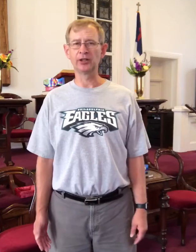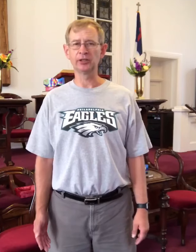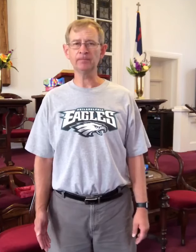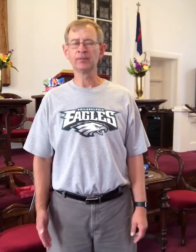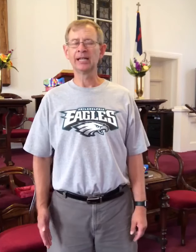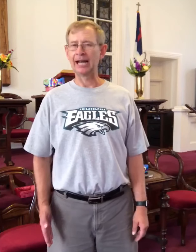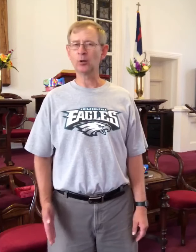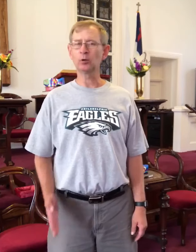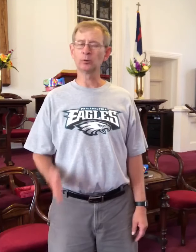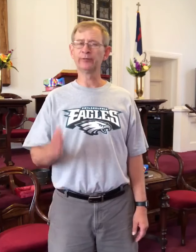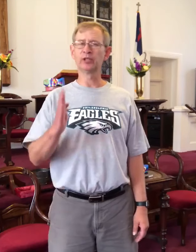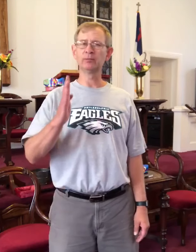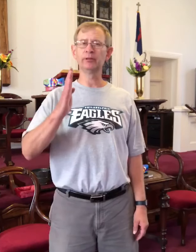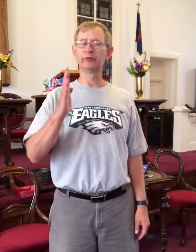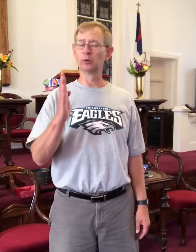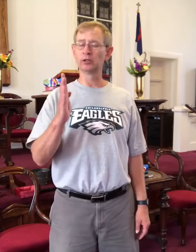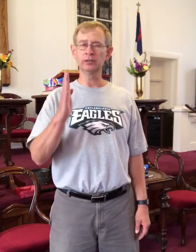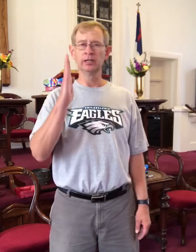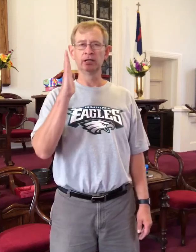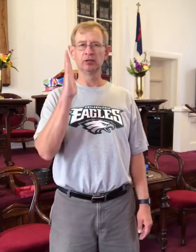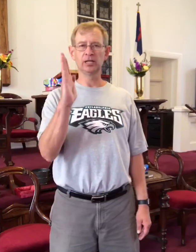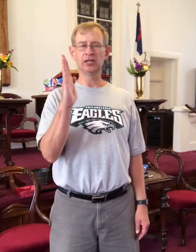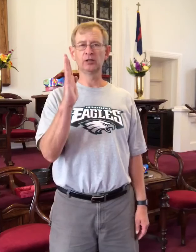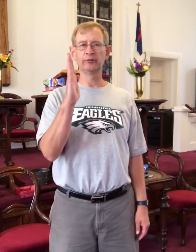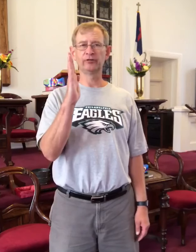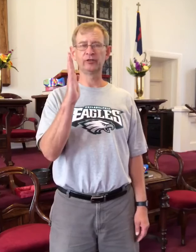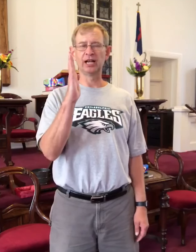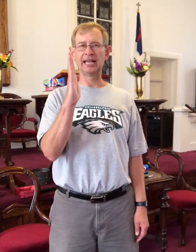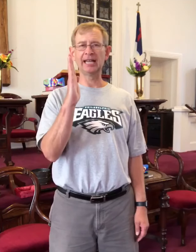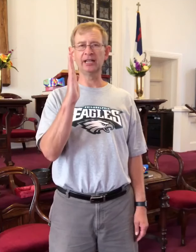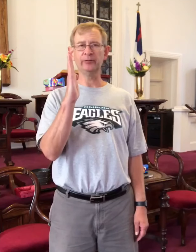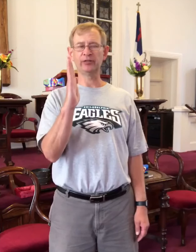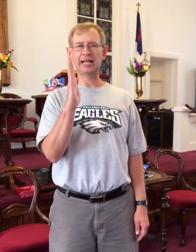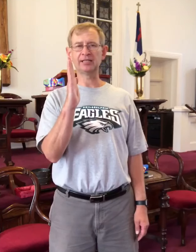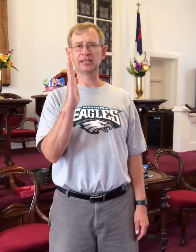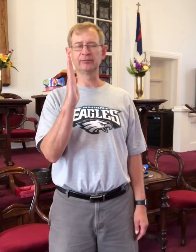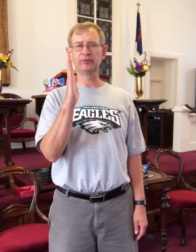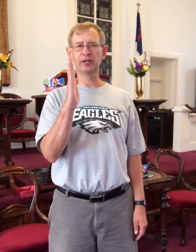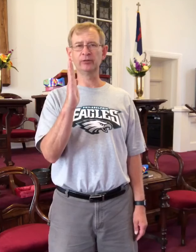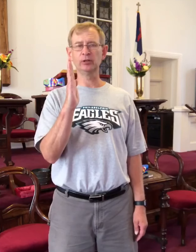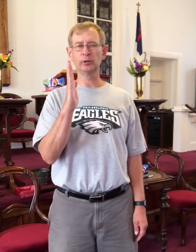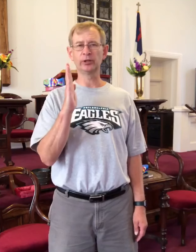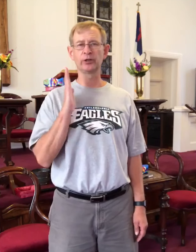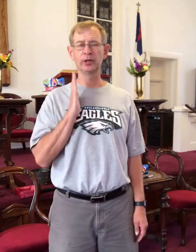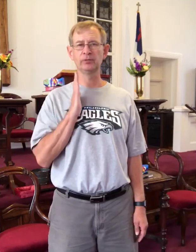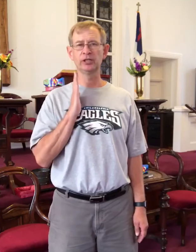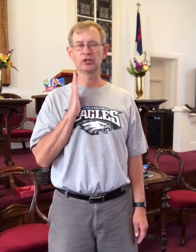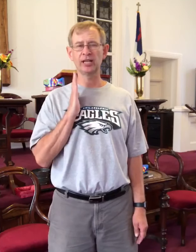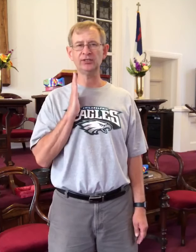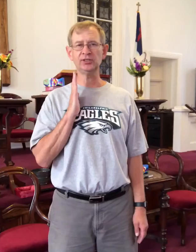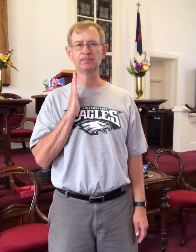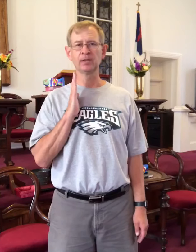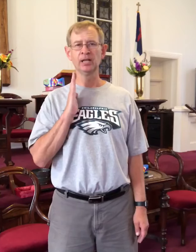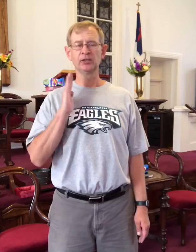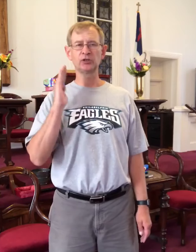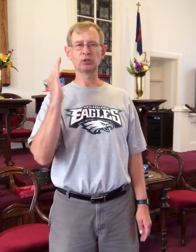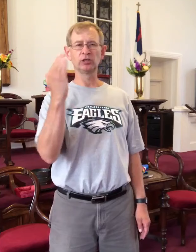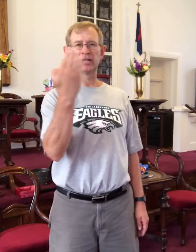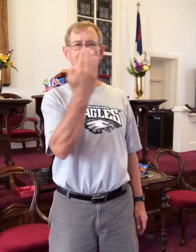Father. Our we've done before. You take your hand flat in front of you with your thumb to your chest, circle it out